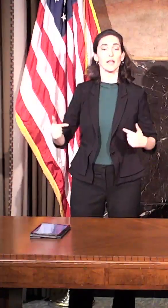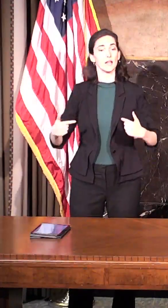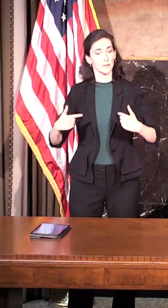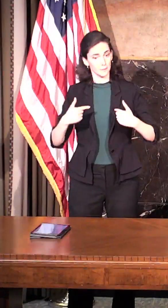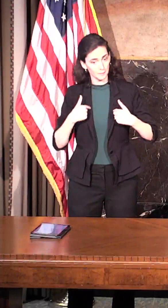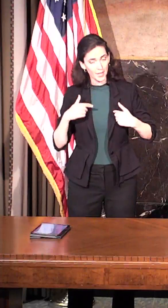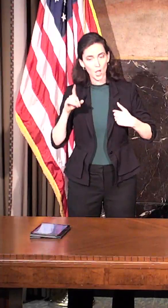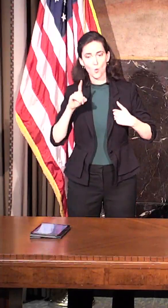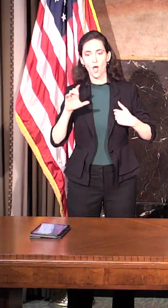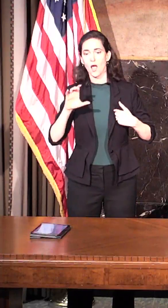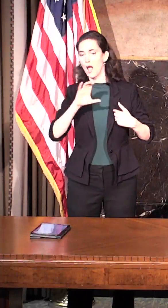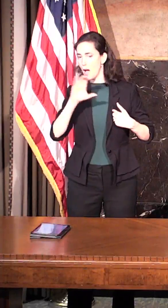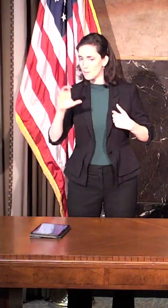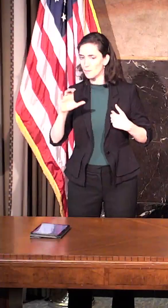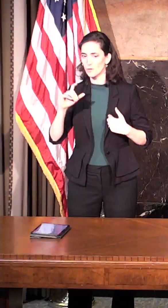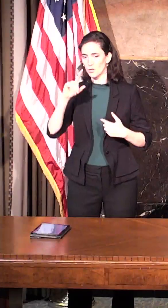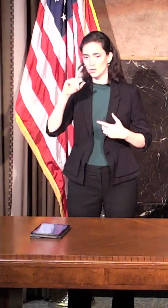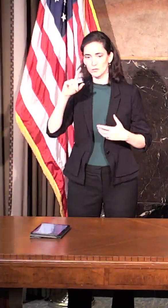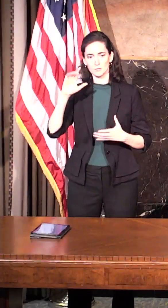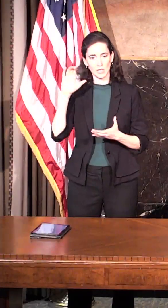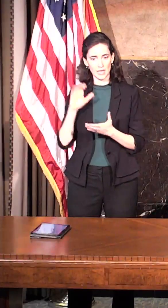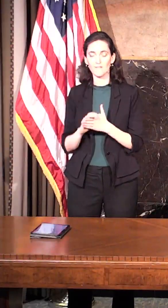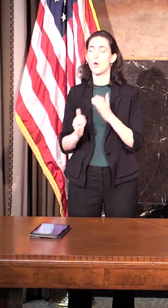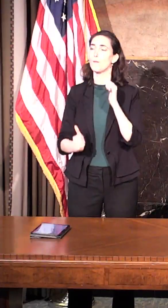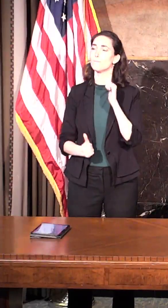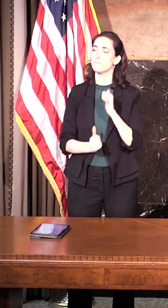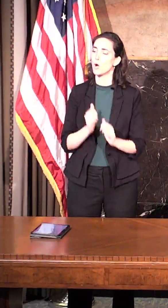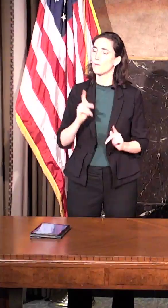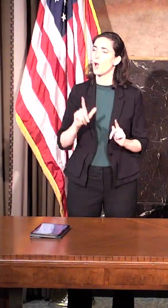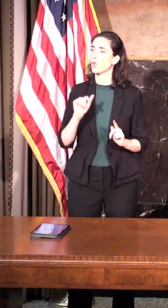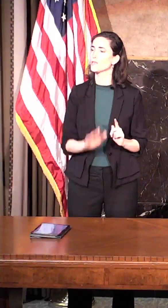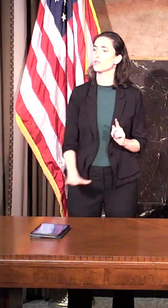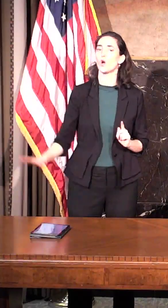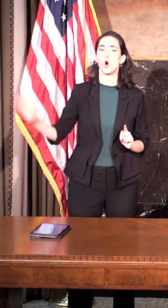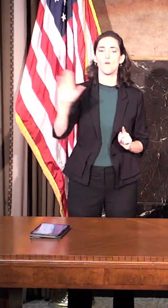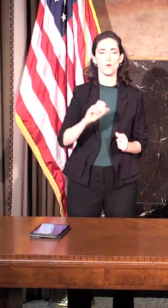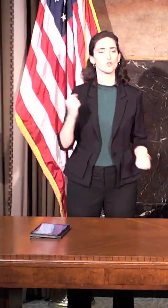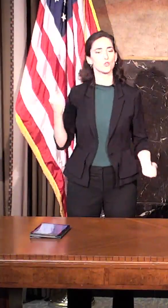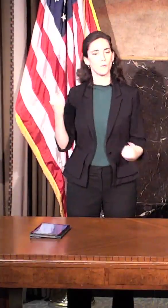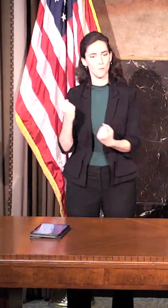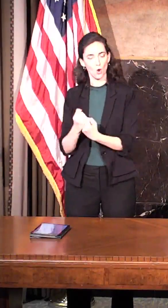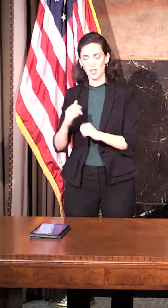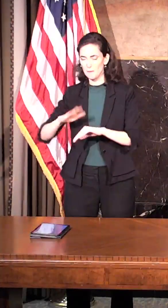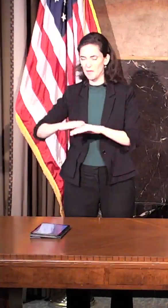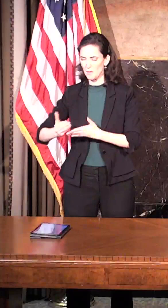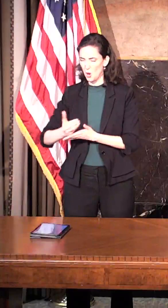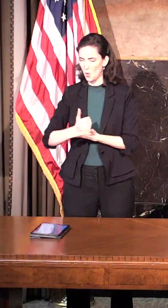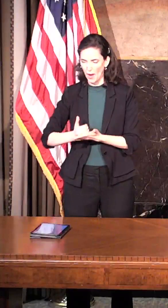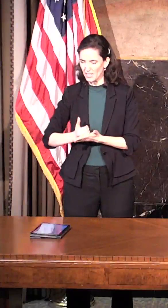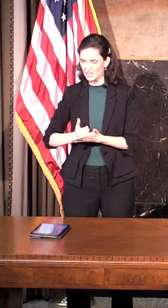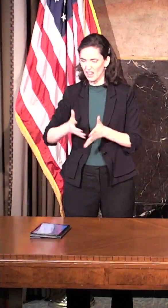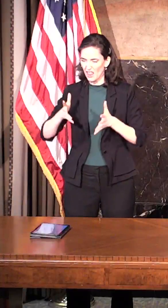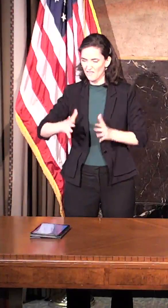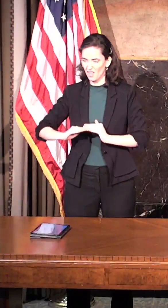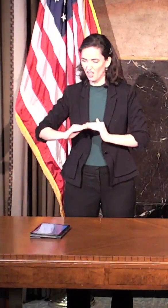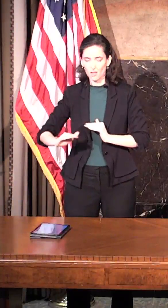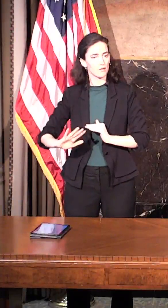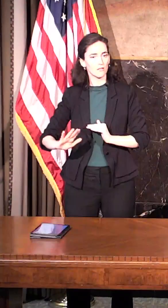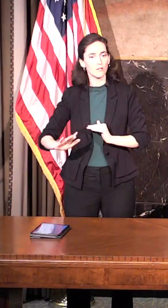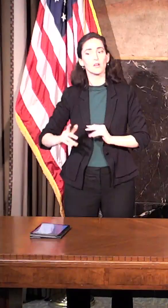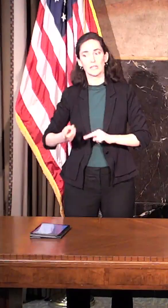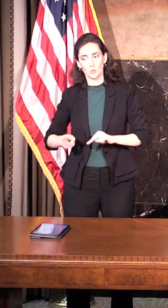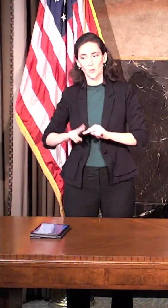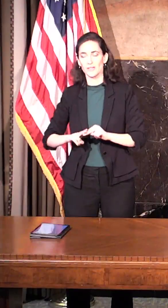am 100% confident that the vast majority of people in Louisiana support an increase in the minimum wage. It's been demonstrated time and